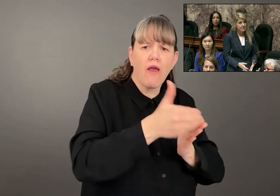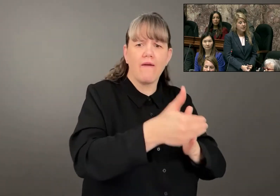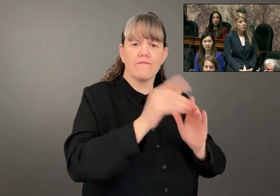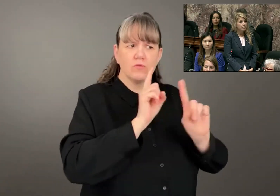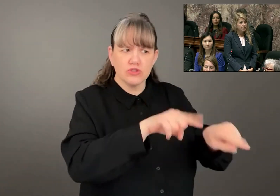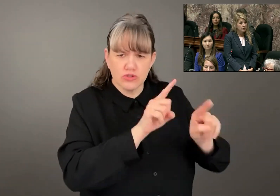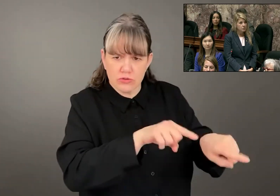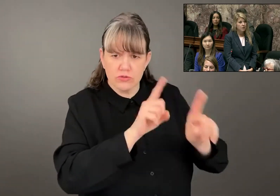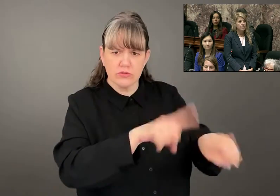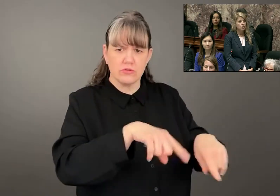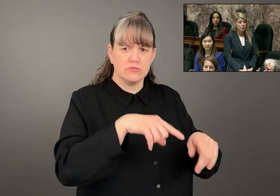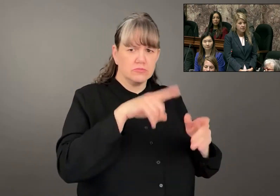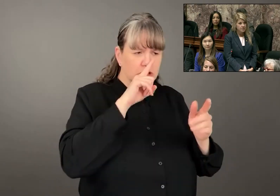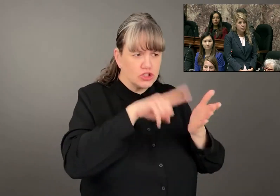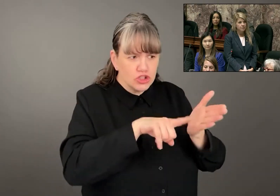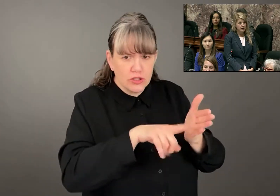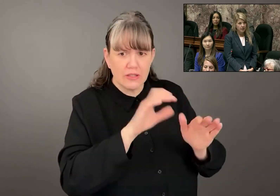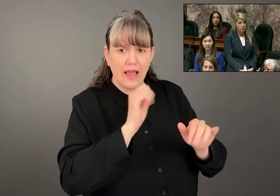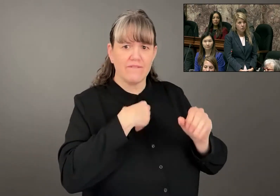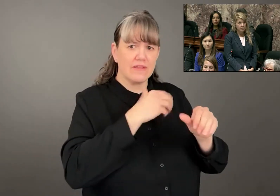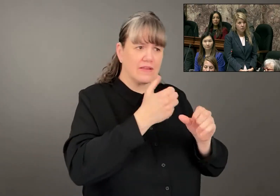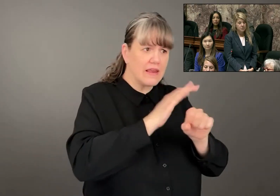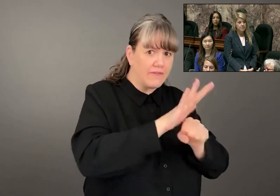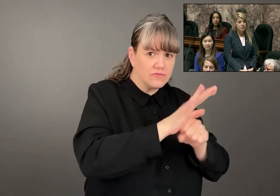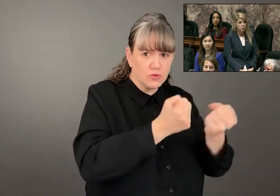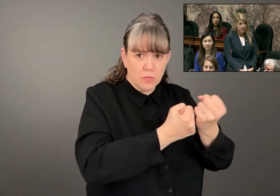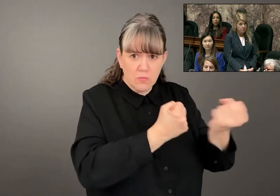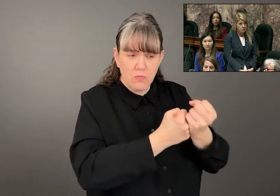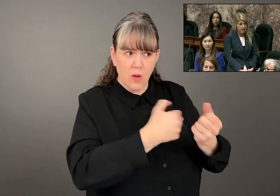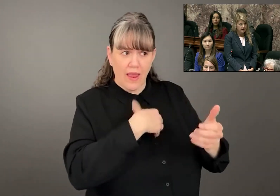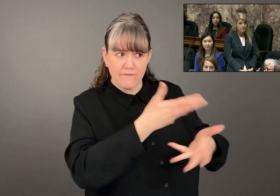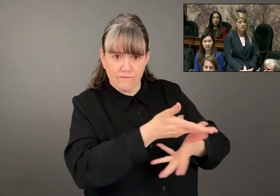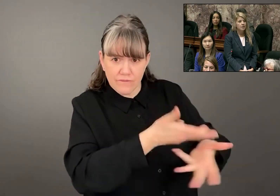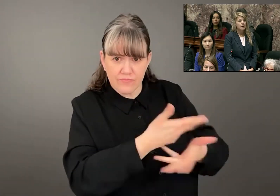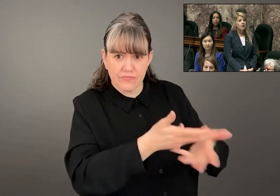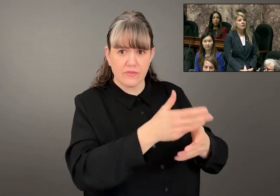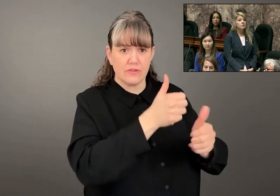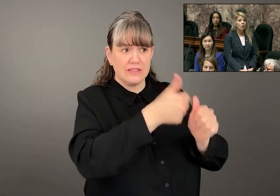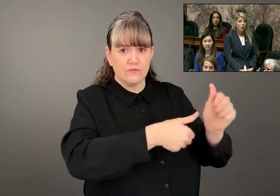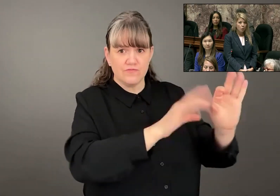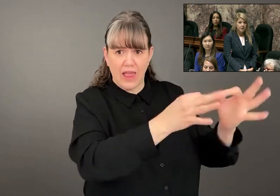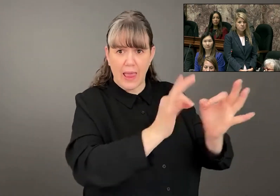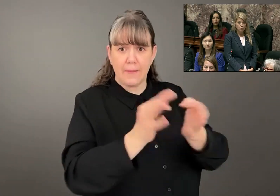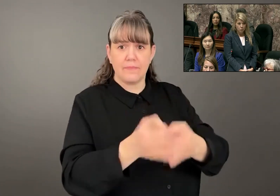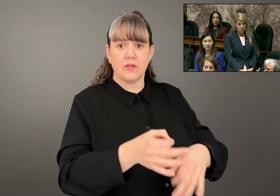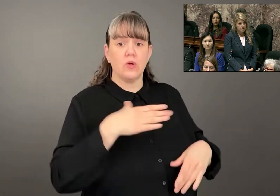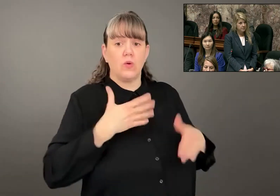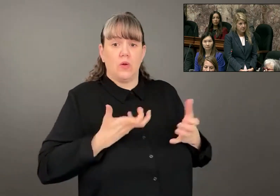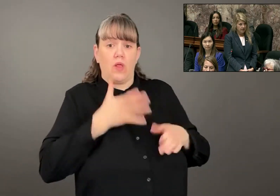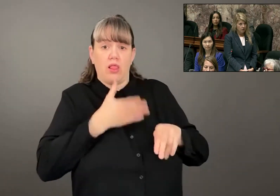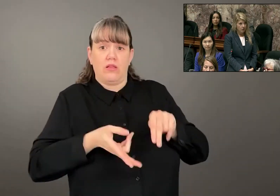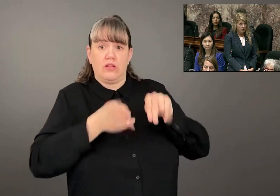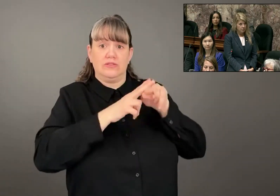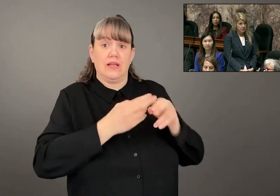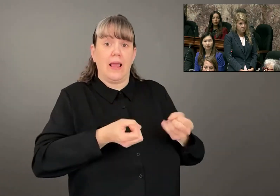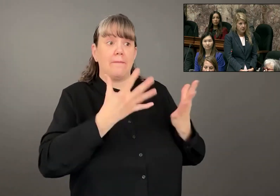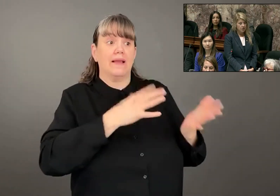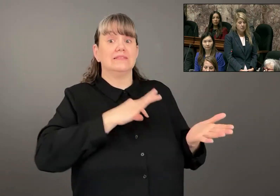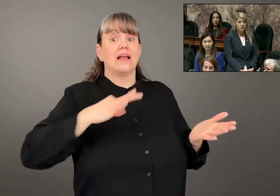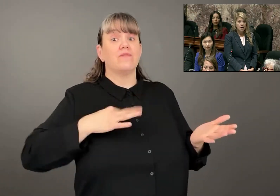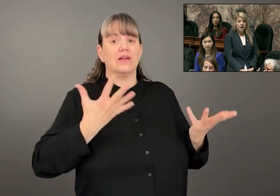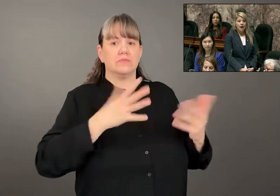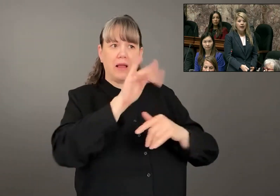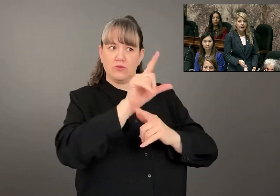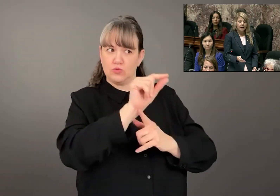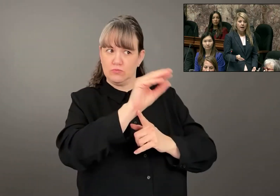the last number of years, we have increased our frontline workforce by 20%. There's always more work to be done, Honourable